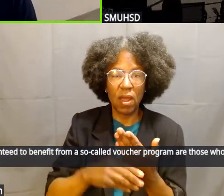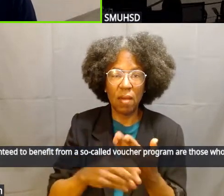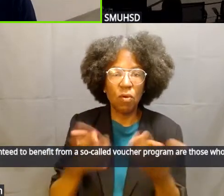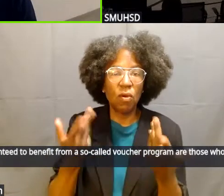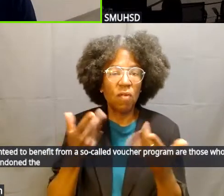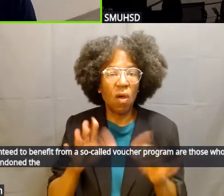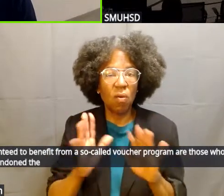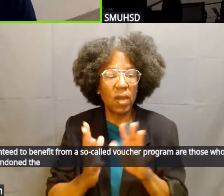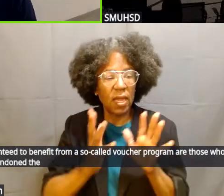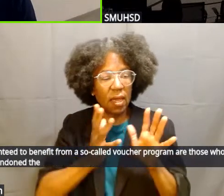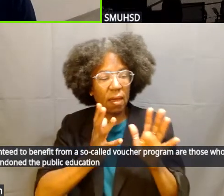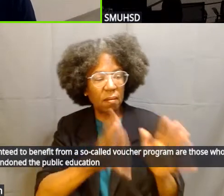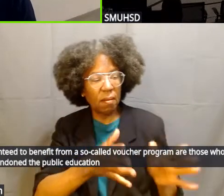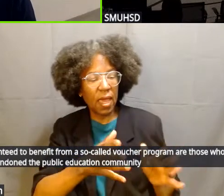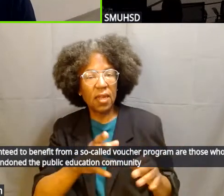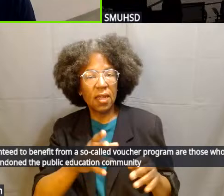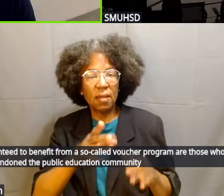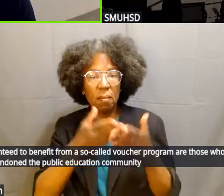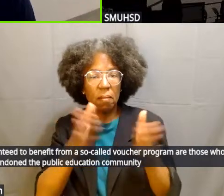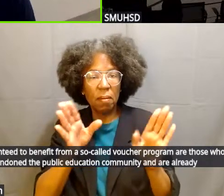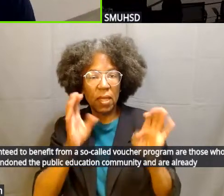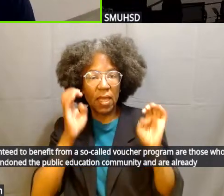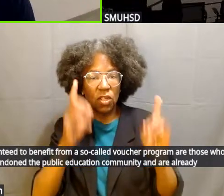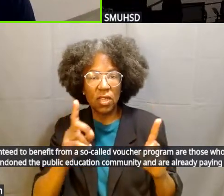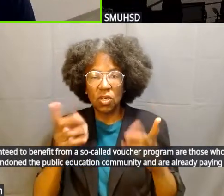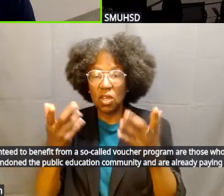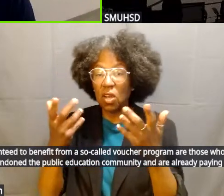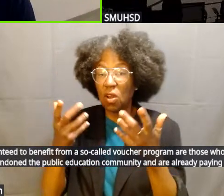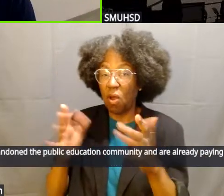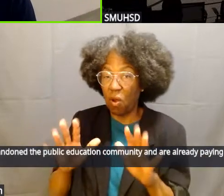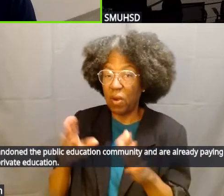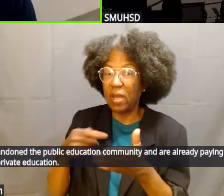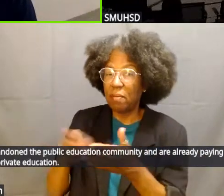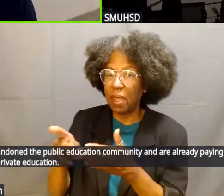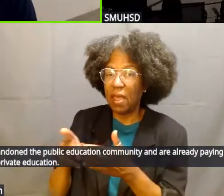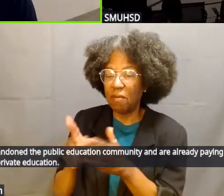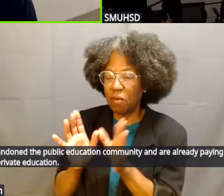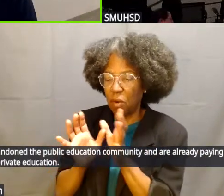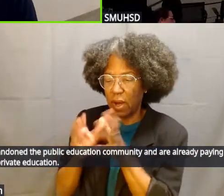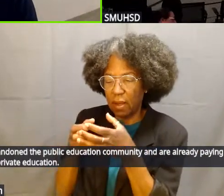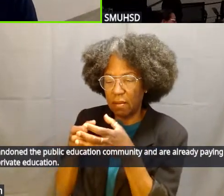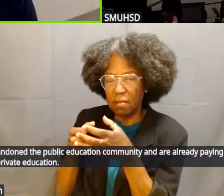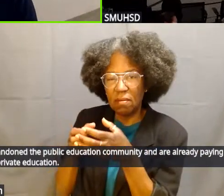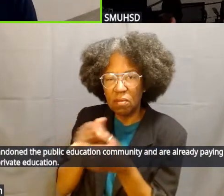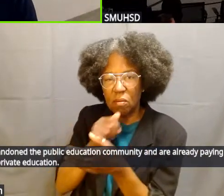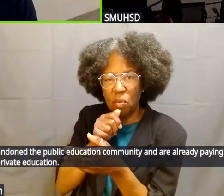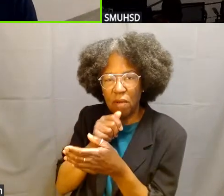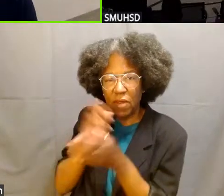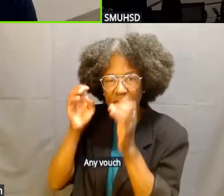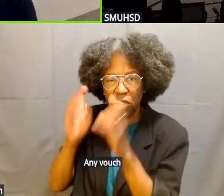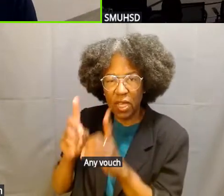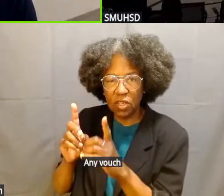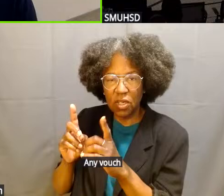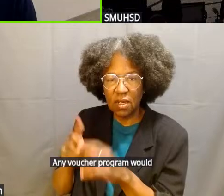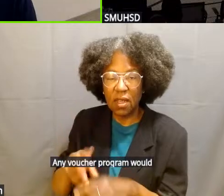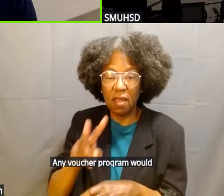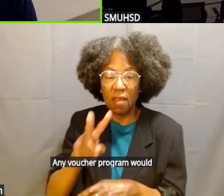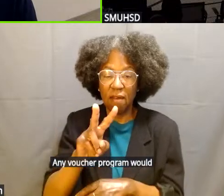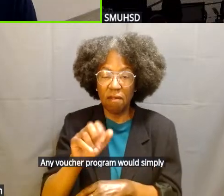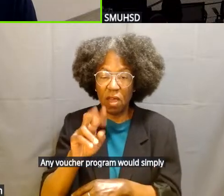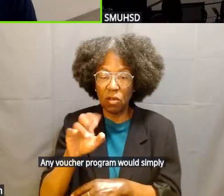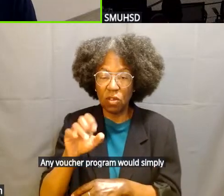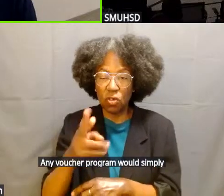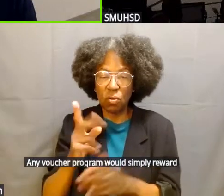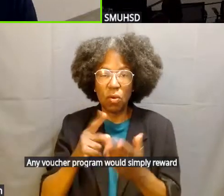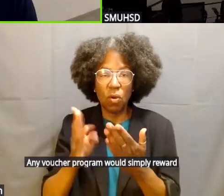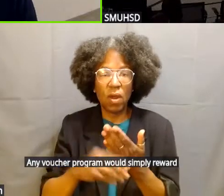education community and are already paying for a cloistered private education. Any voucher program would simply reward with a